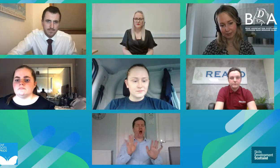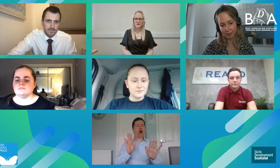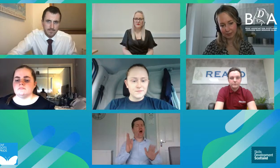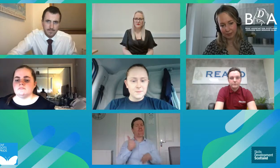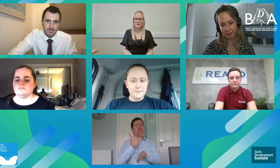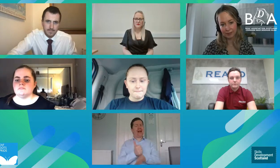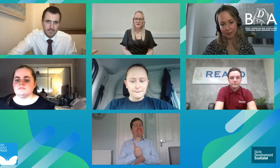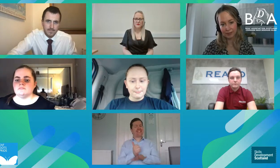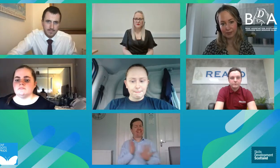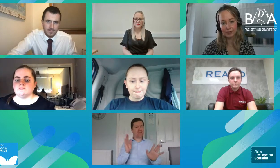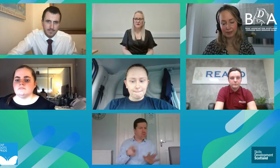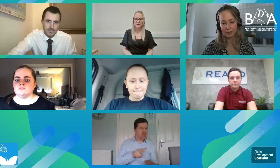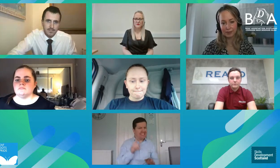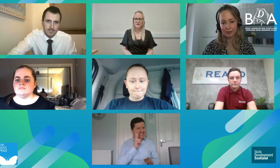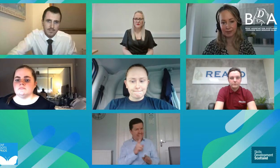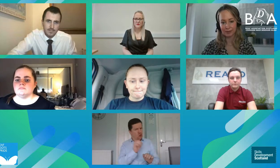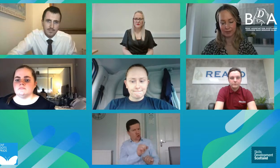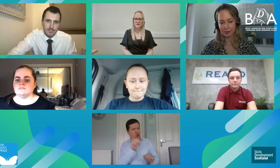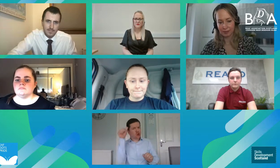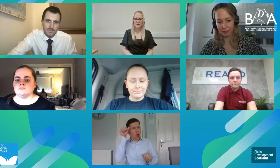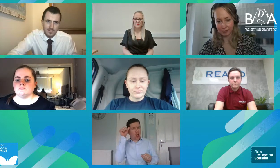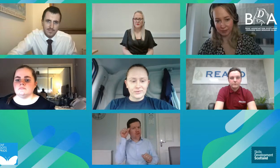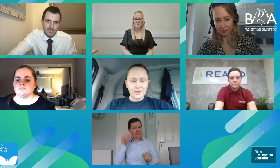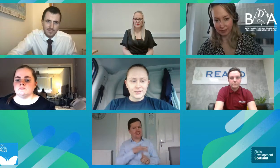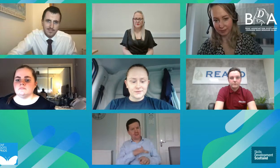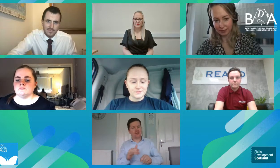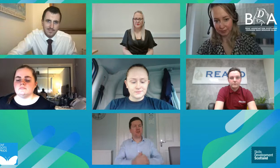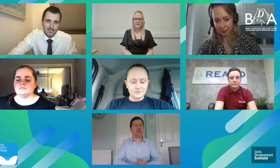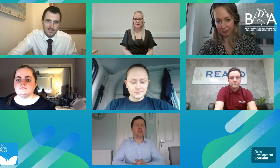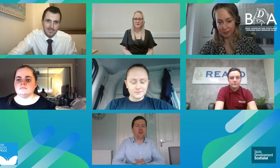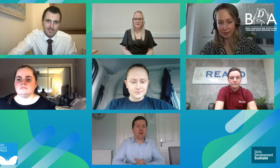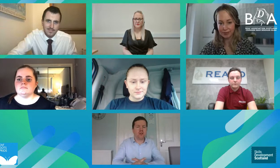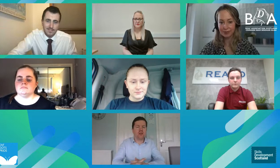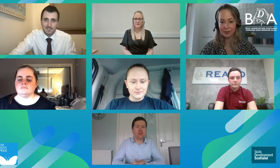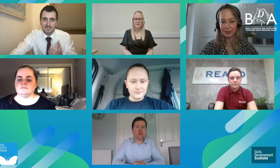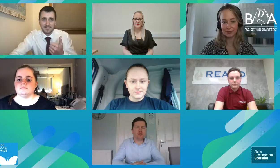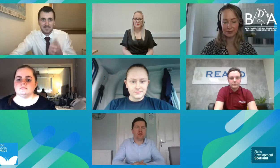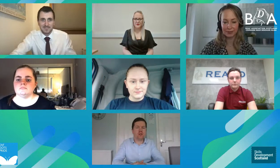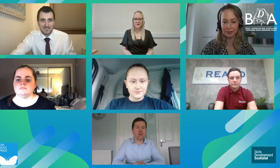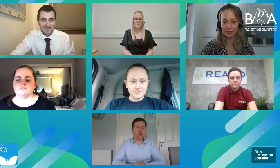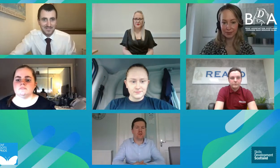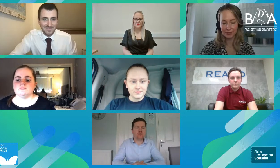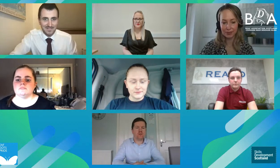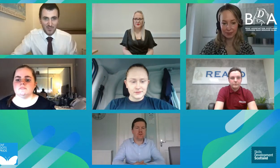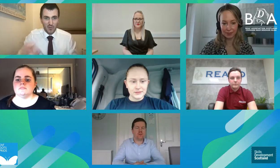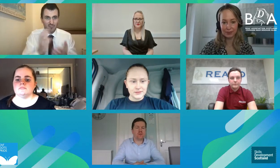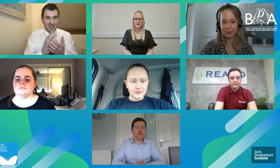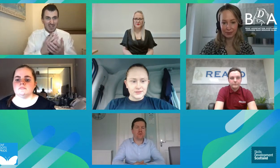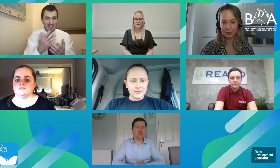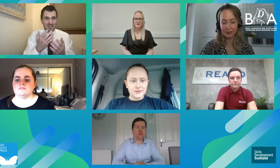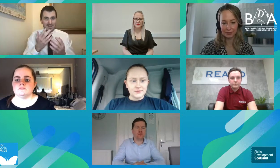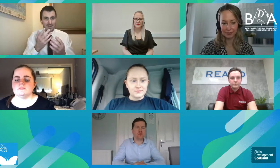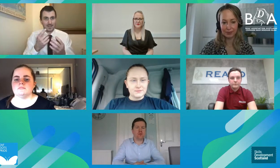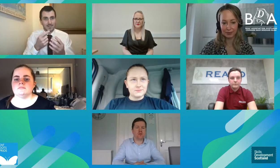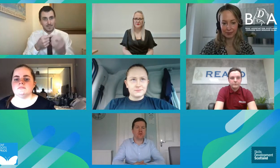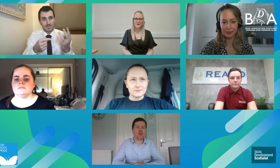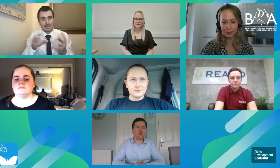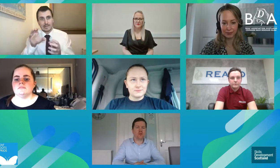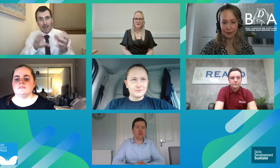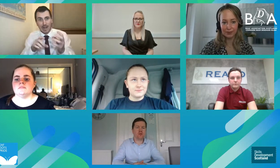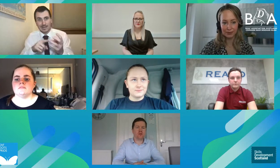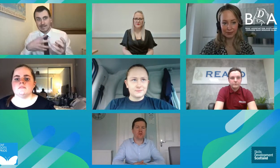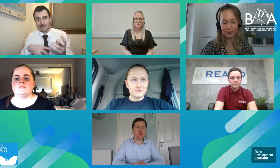a generality. They just want to see where you're at, is to give them a guideline and assess you. So don't be daunted or put off by that.